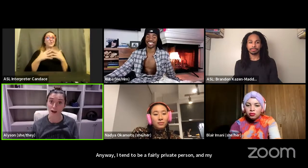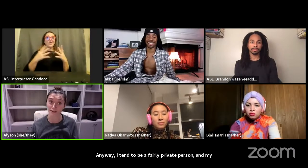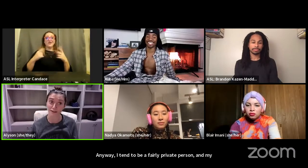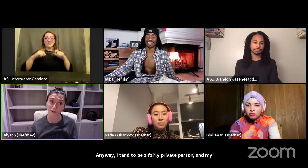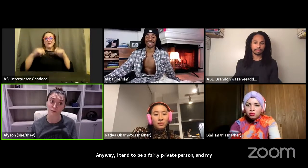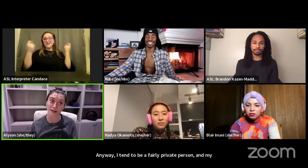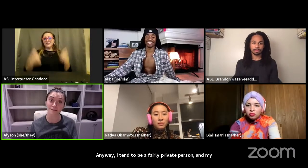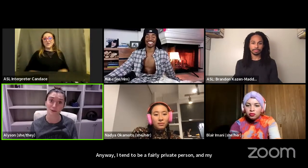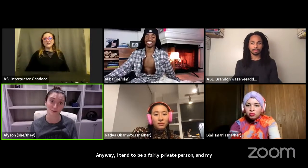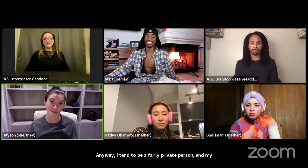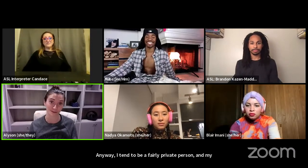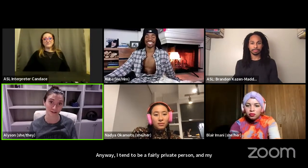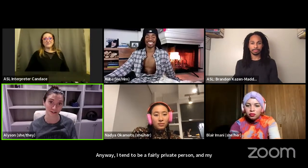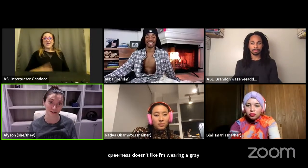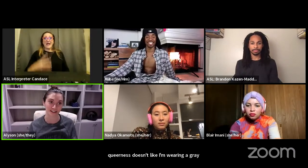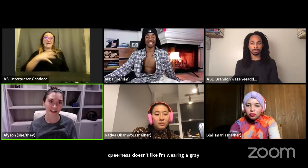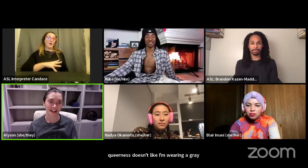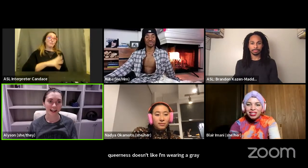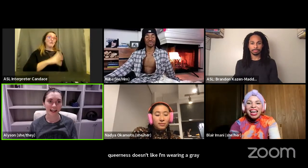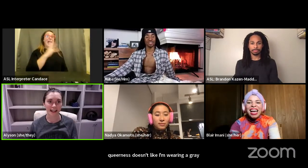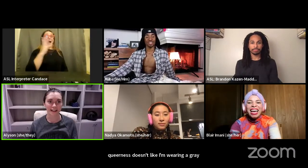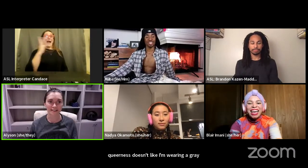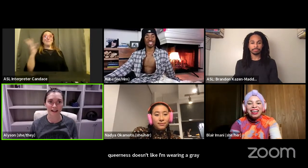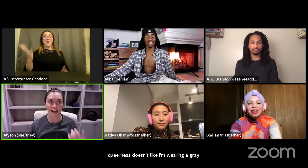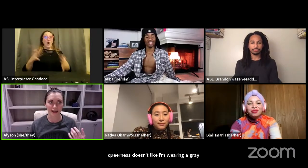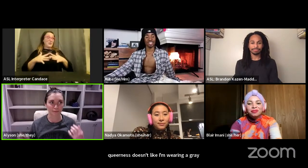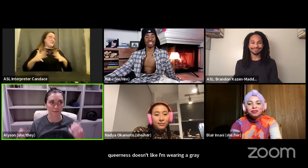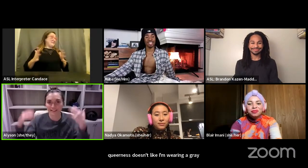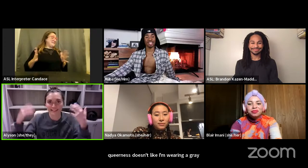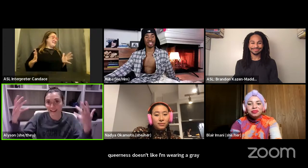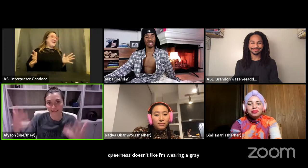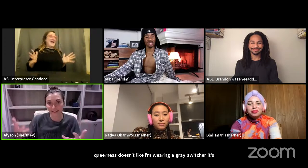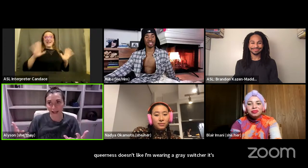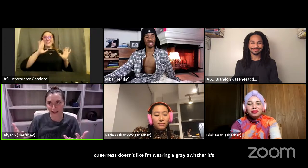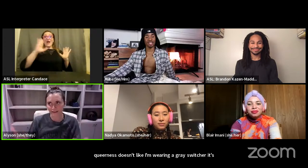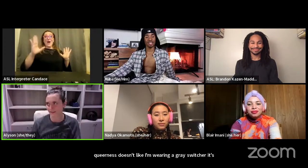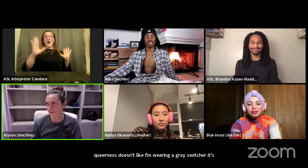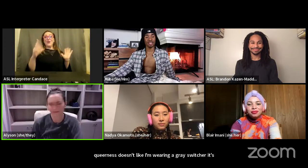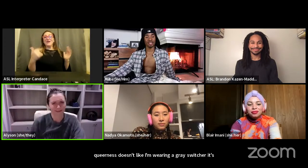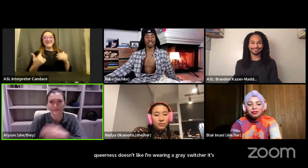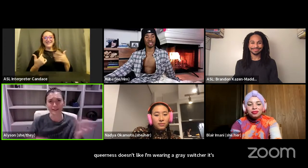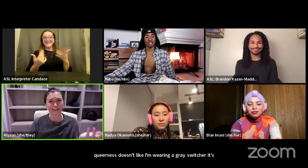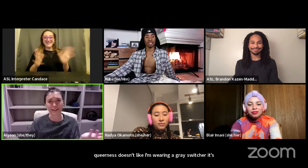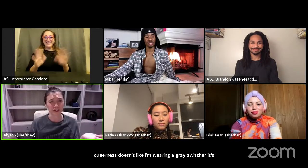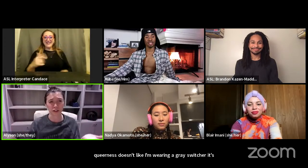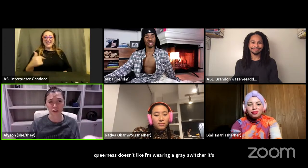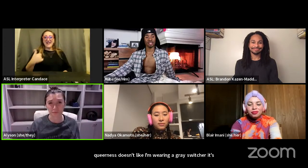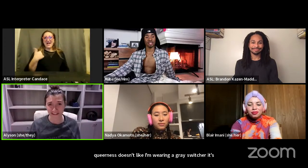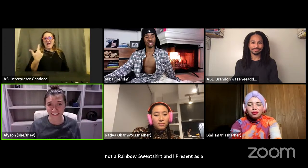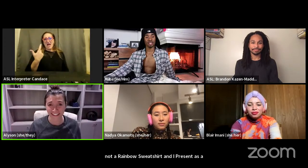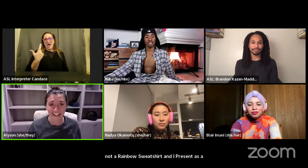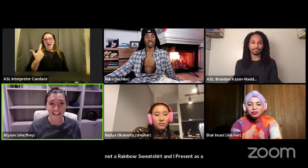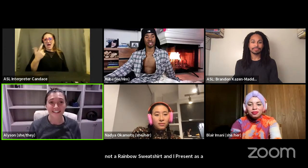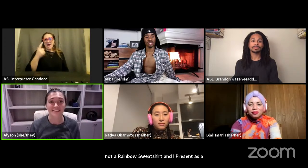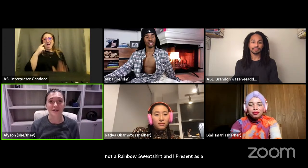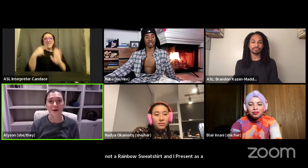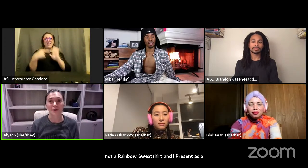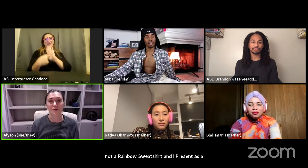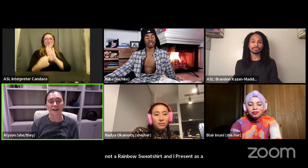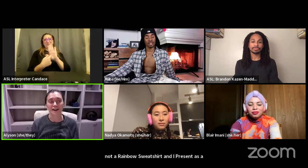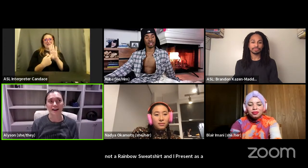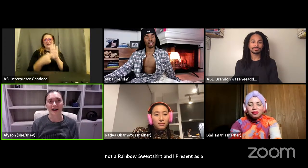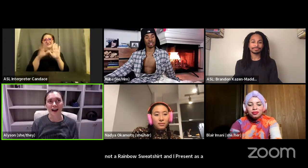It's not a rainbow sweatshirt. And I present as a human.